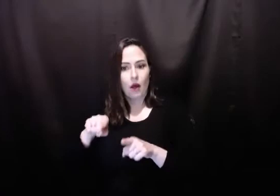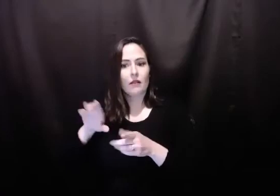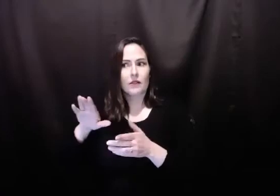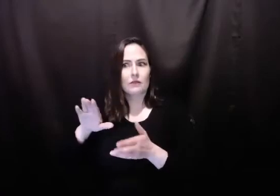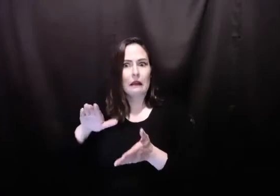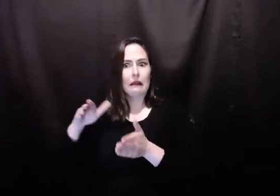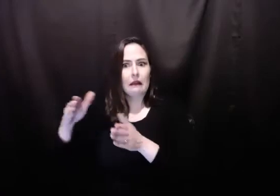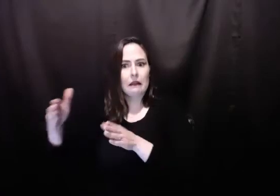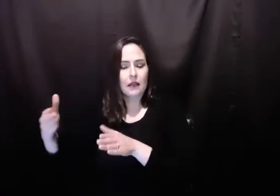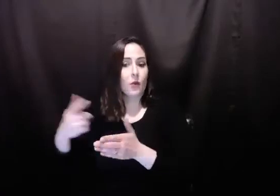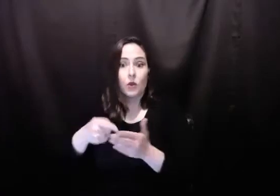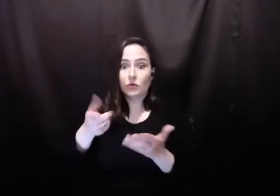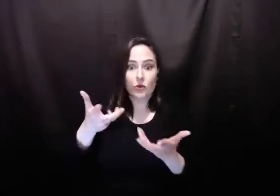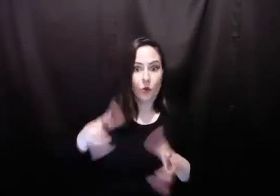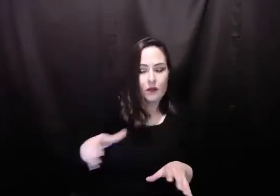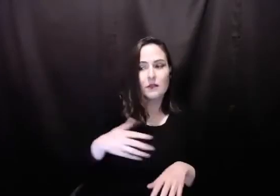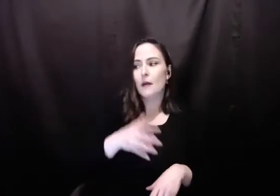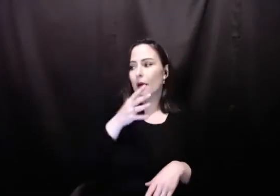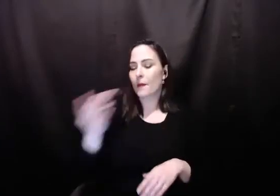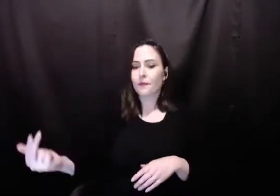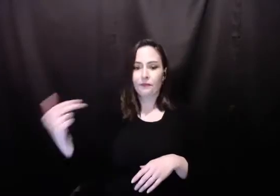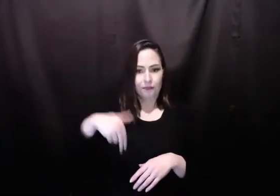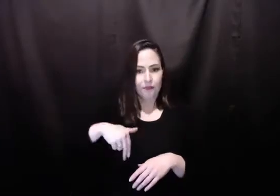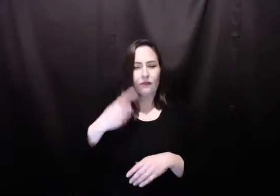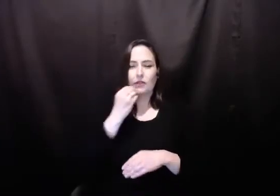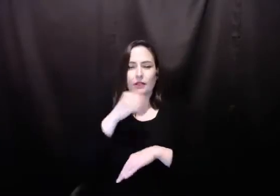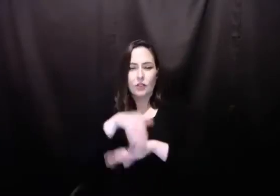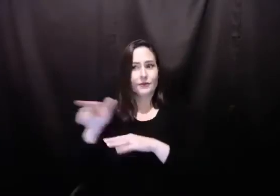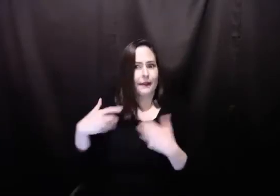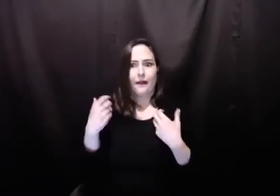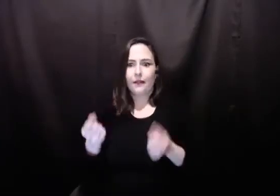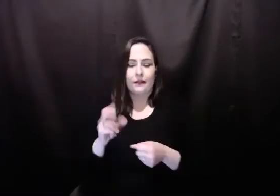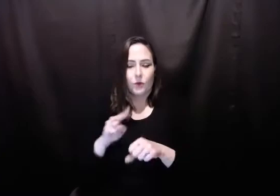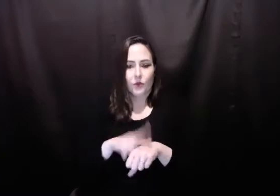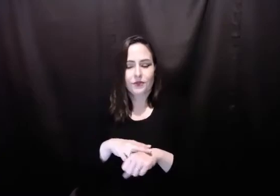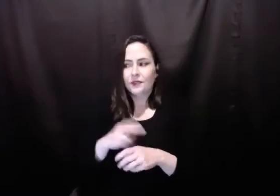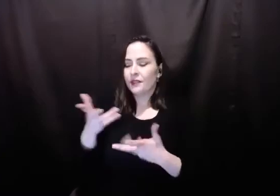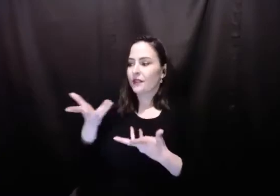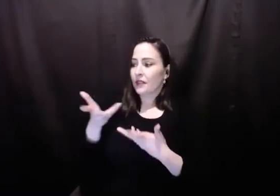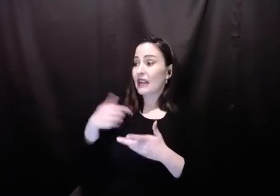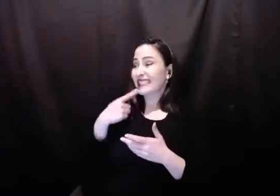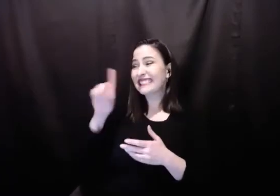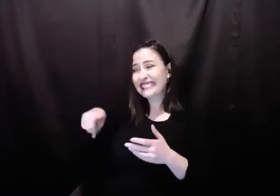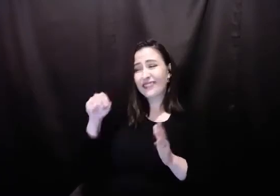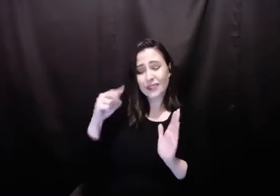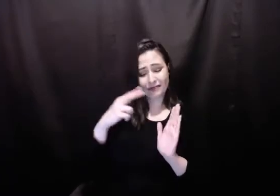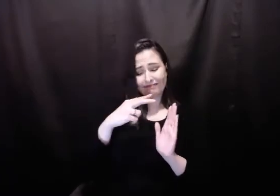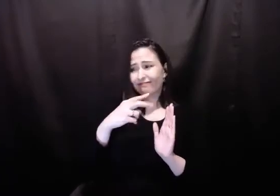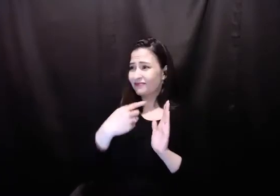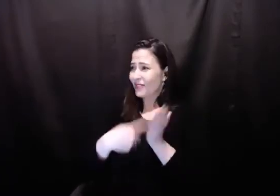this, I need to know what procedures you want done and what procedures you don't want done, because I got 5 brothers